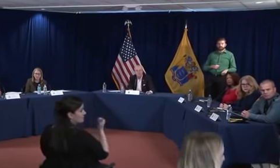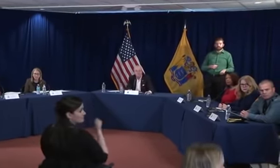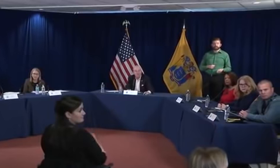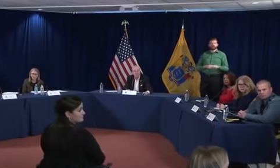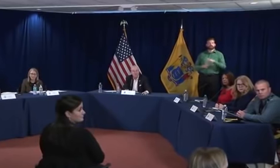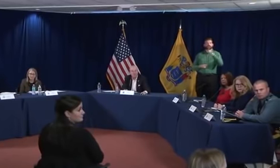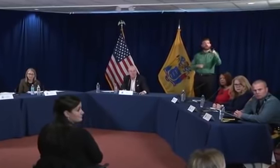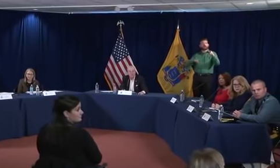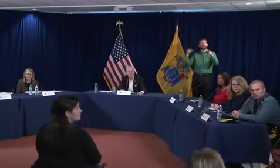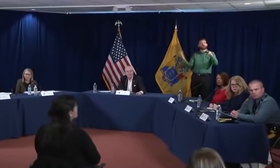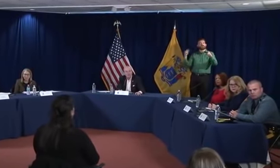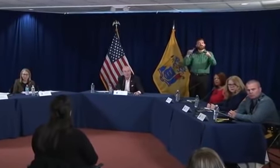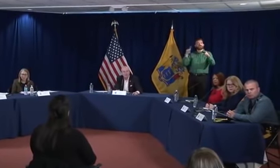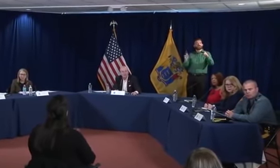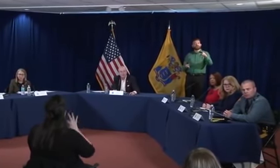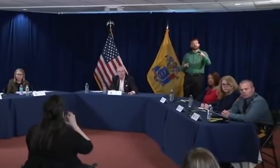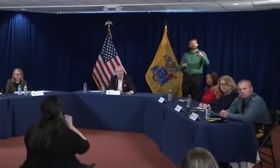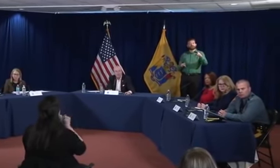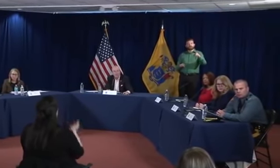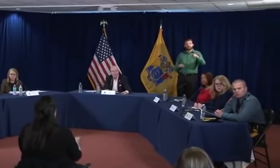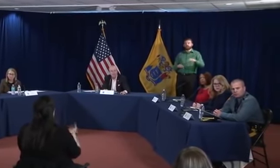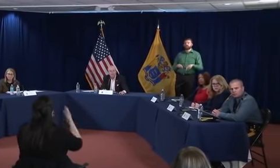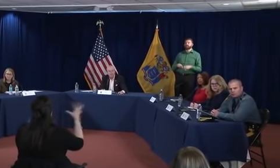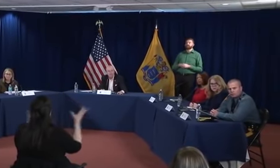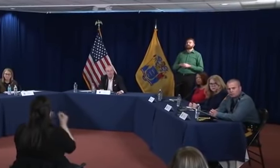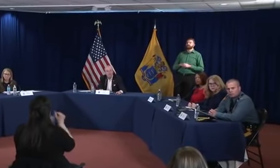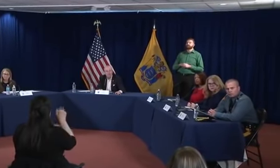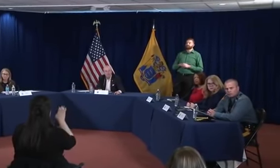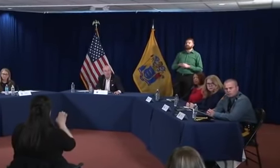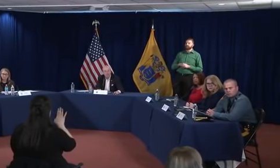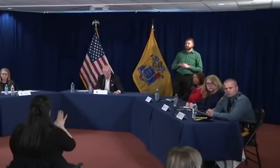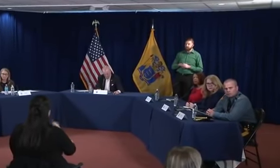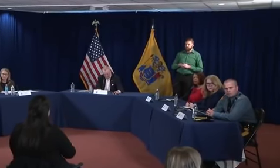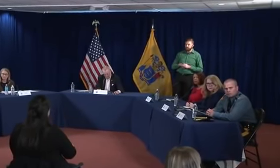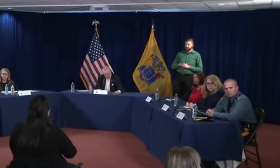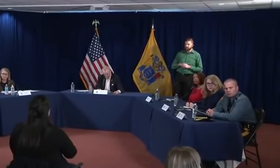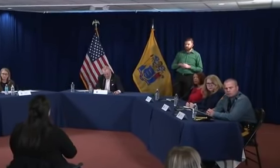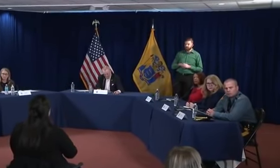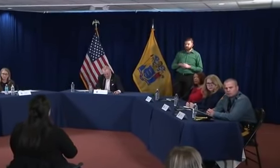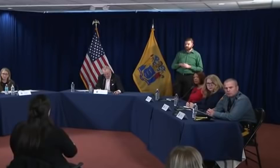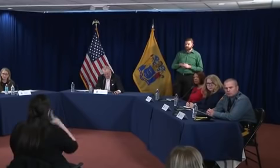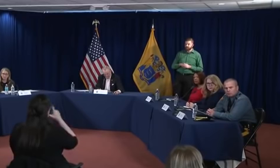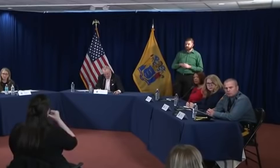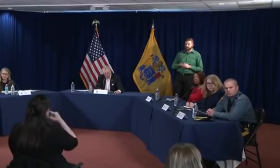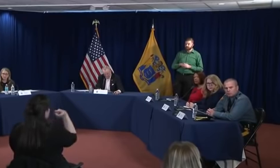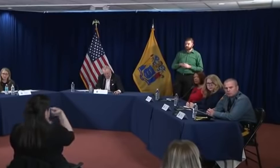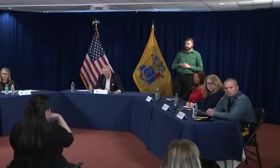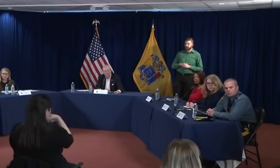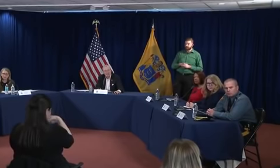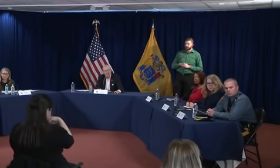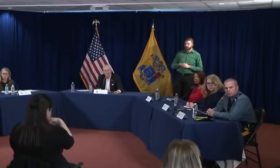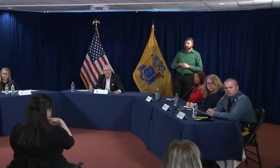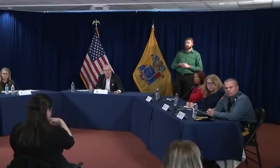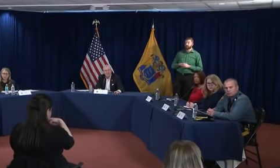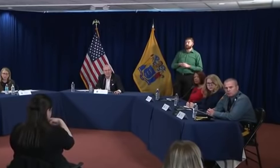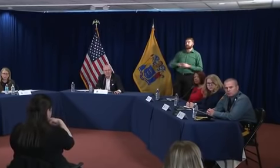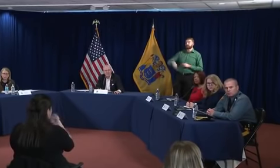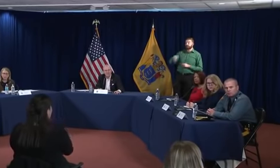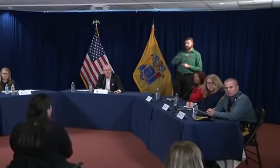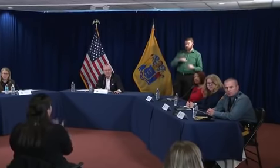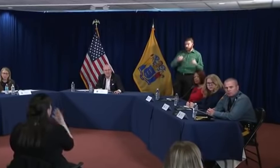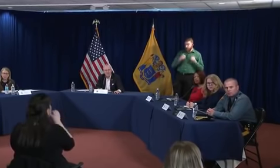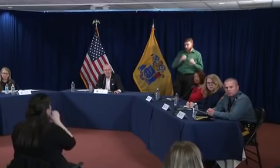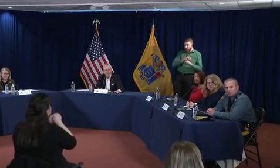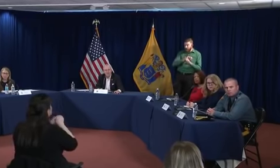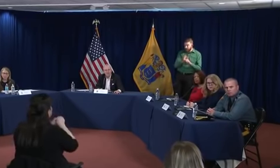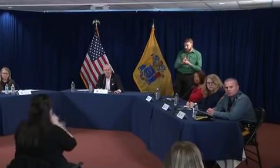Sorry. On the numbers, can you tell us how many people who are positively or presumptive positive and infected have been